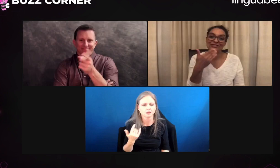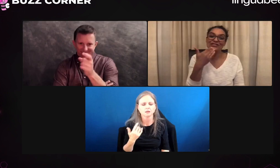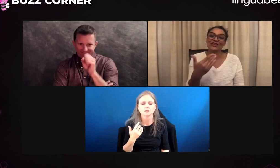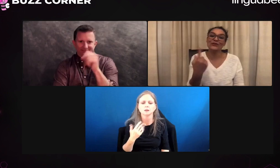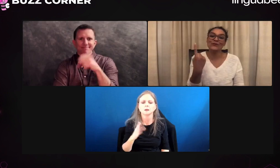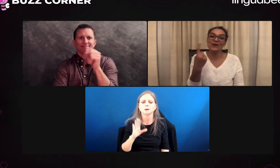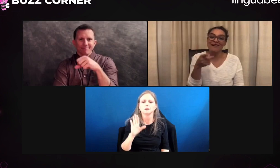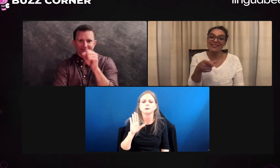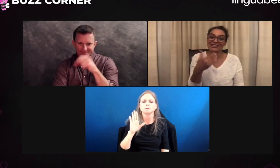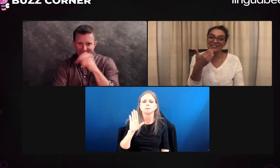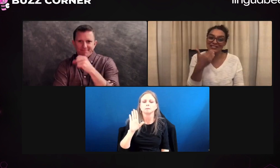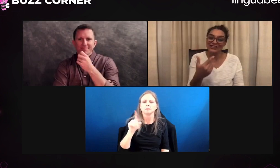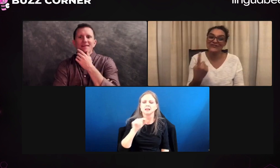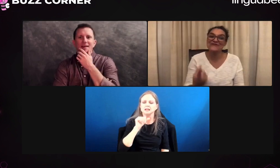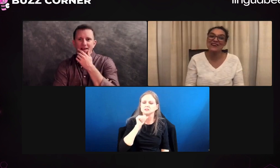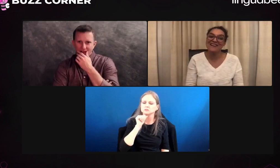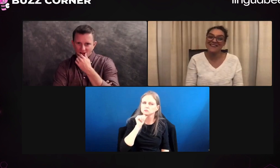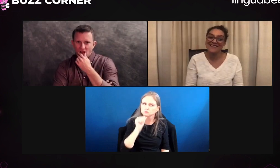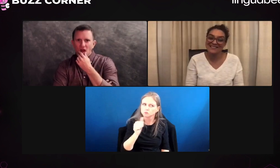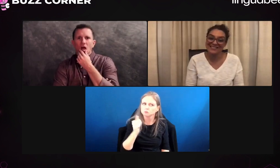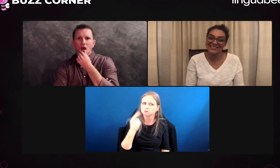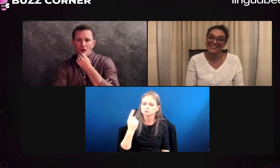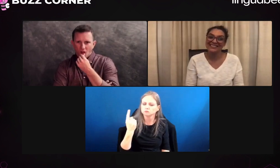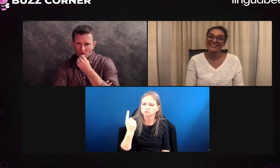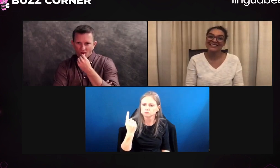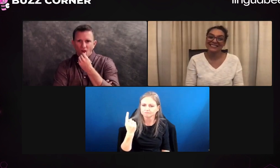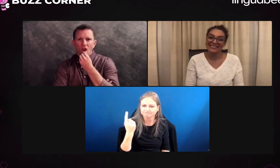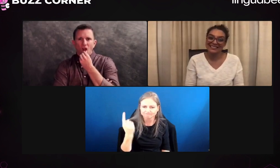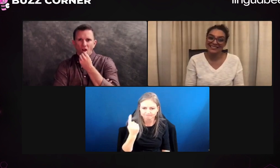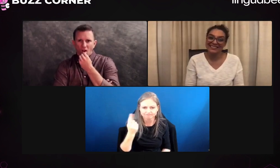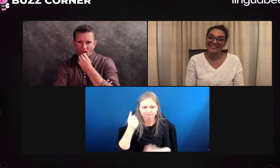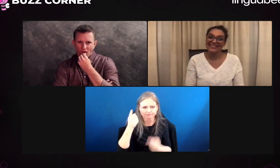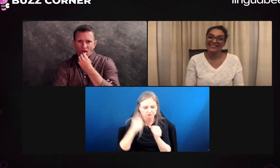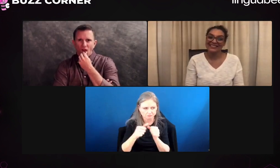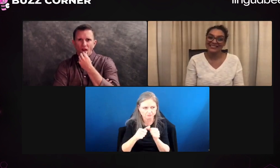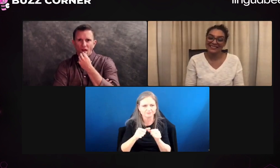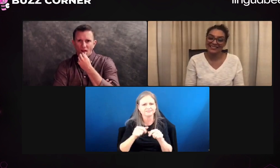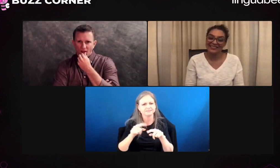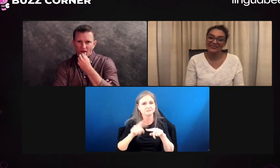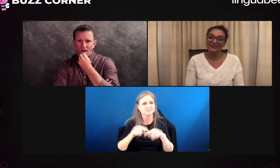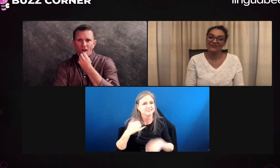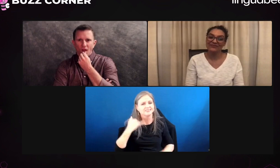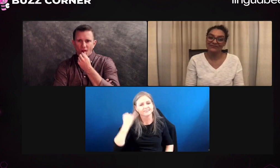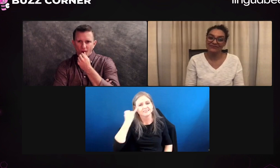apps on my phone that are truly life-changing. Oh, that's a good one.